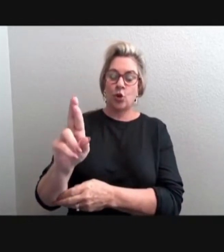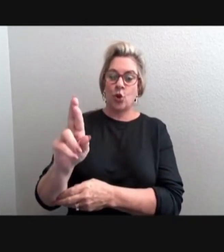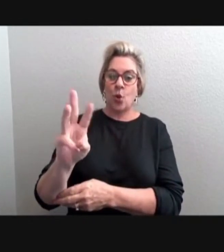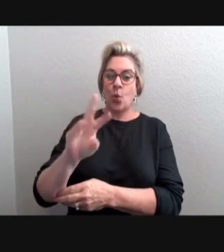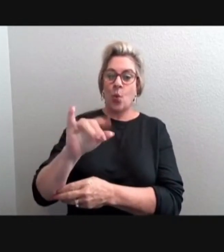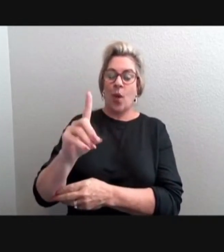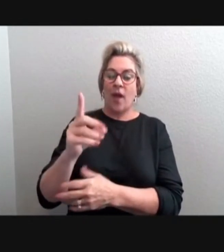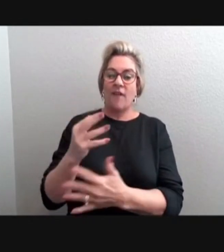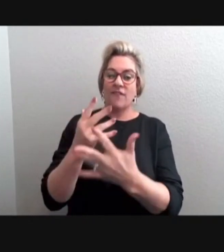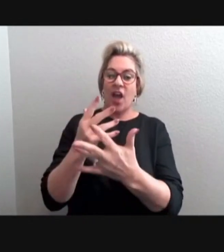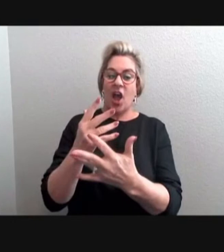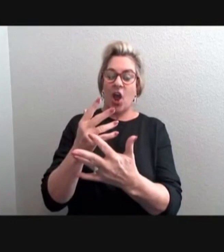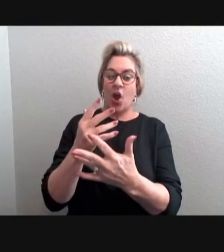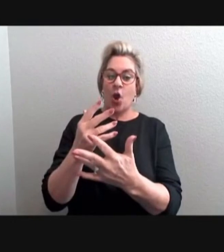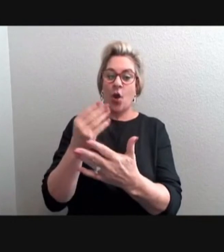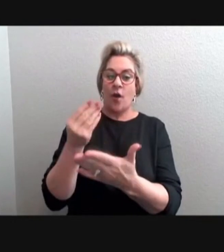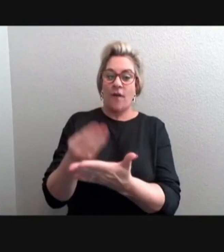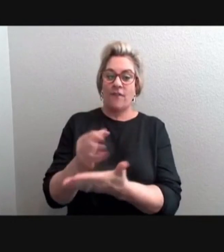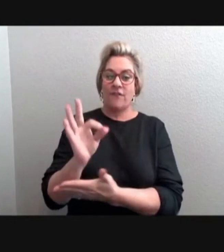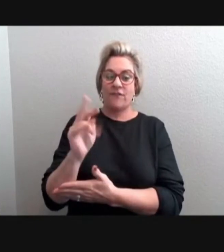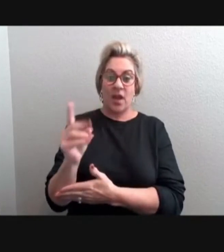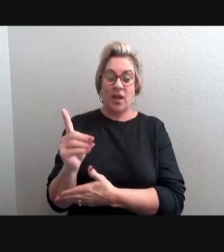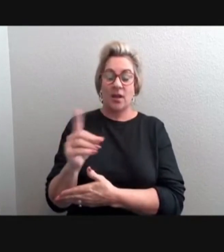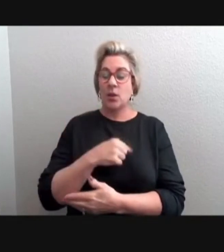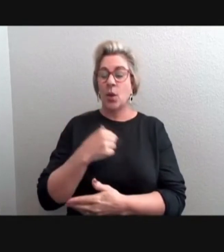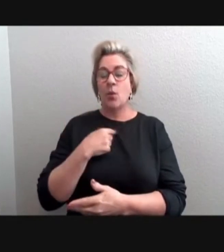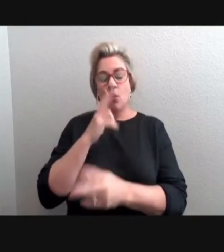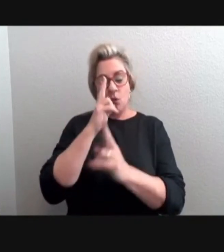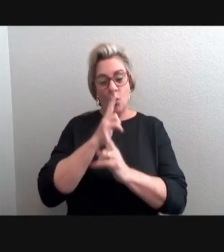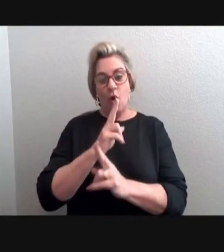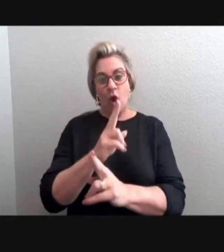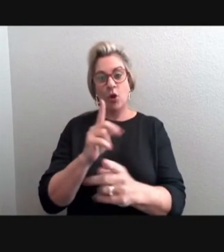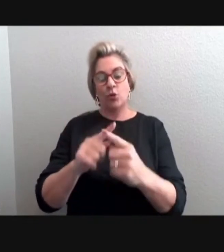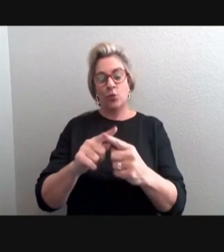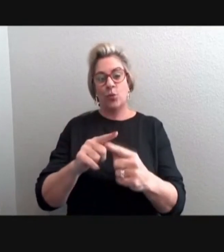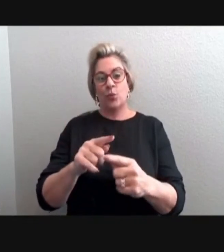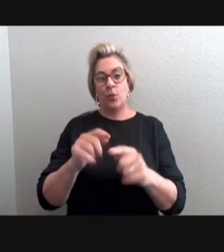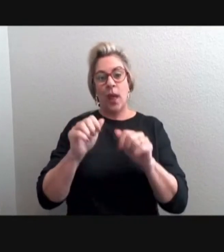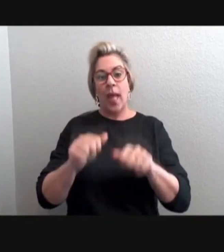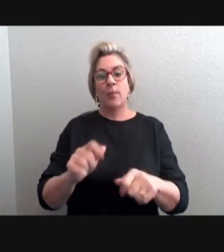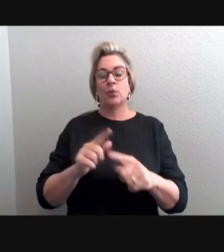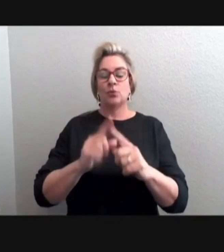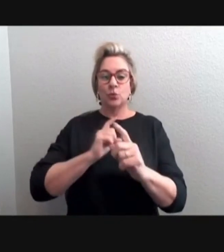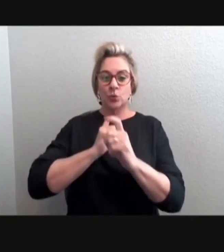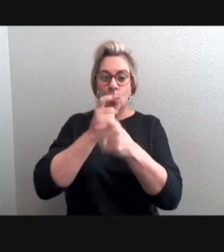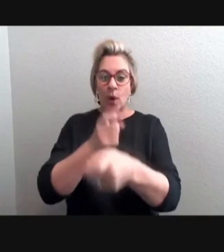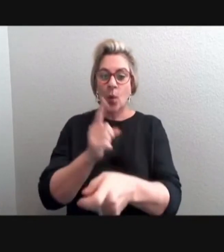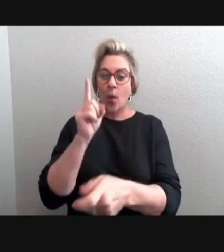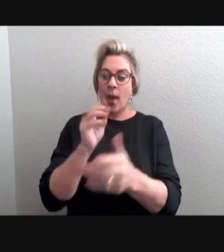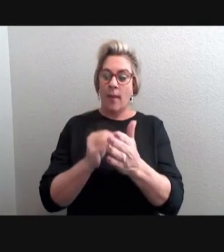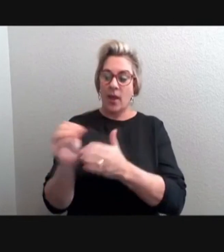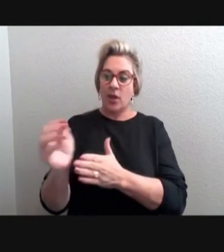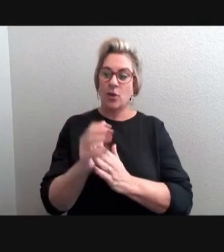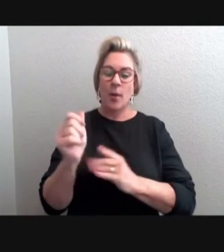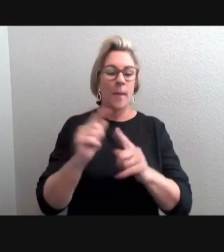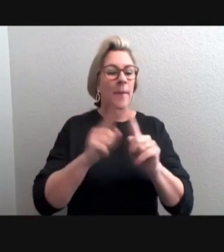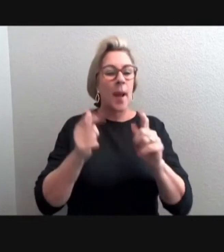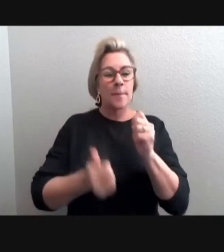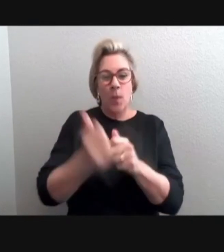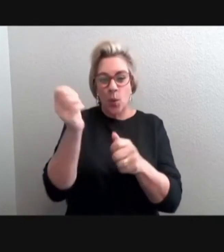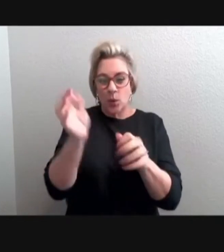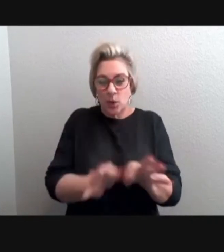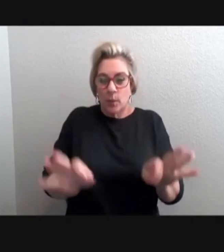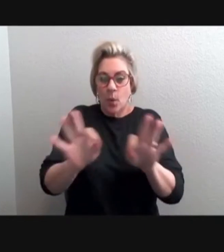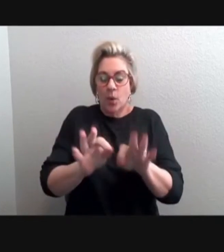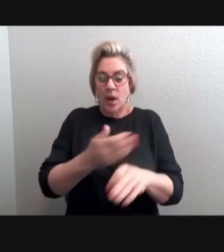Wildfire Fund. And we're honored to be donating the $1 million we are, but more importantly, our own